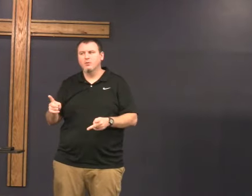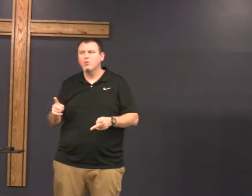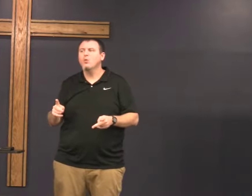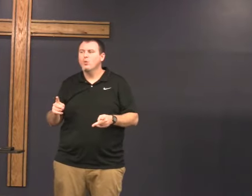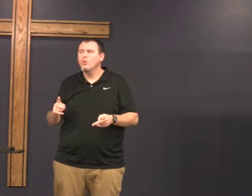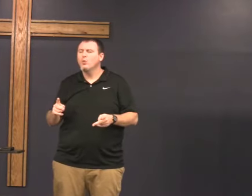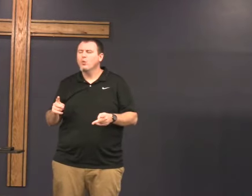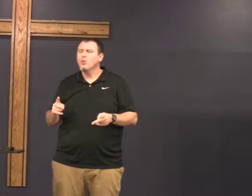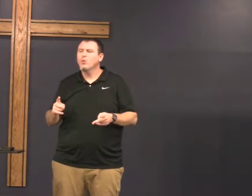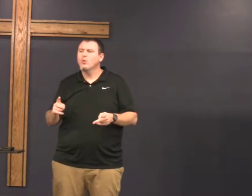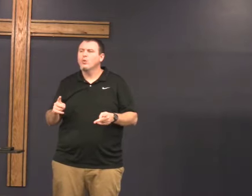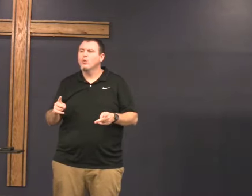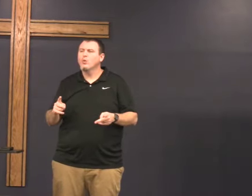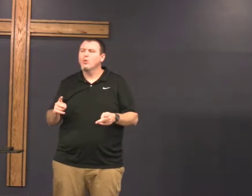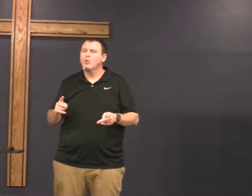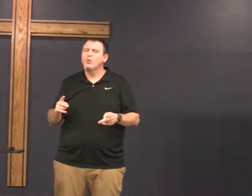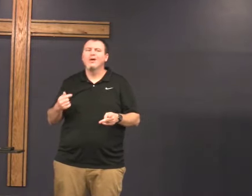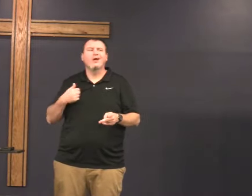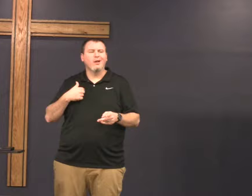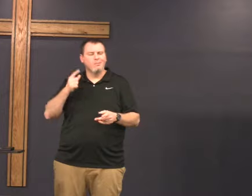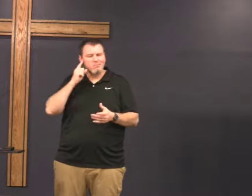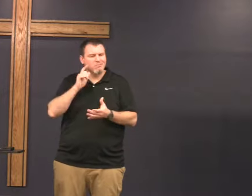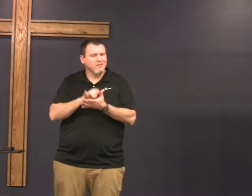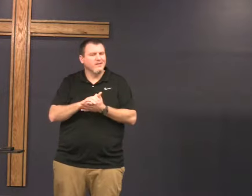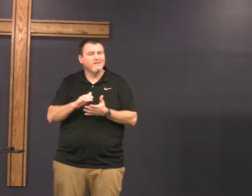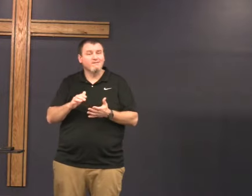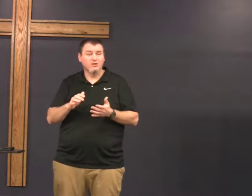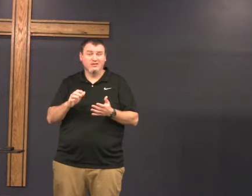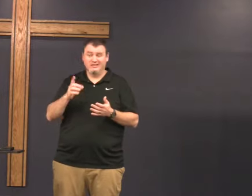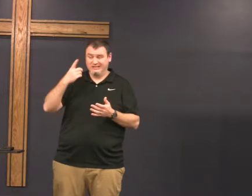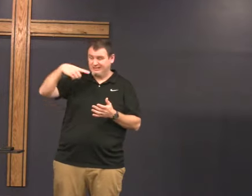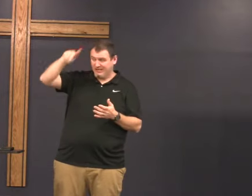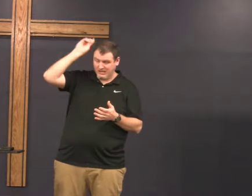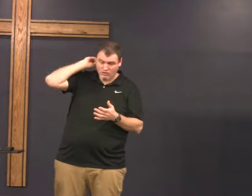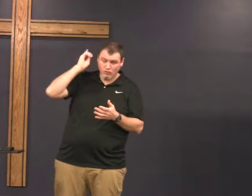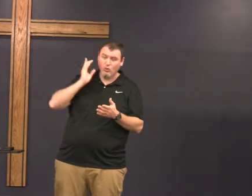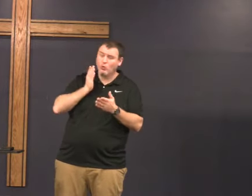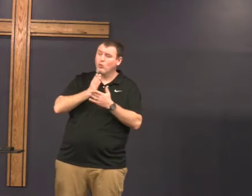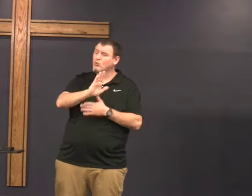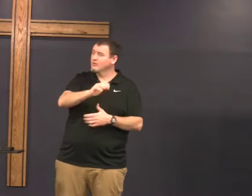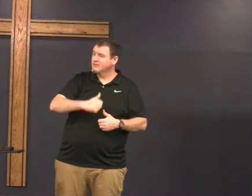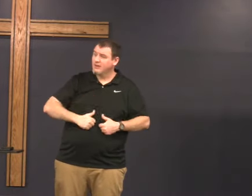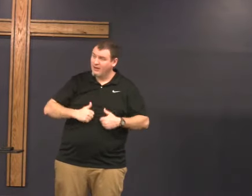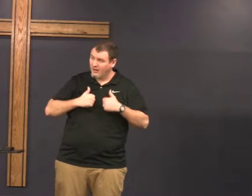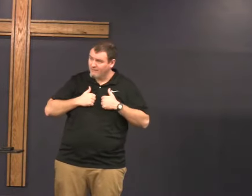We don't have many opportunities to give to other people, but I believe Daniel